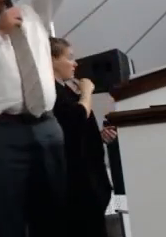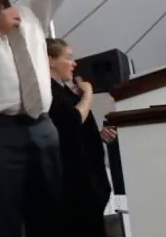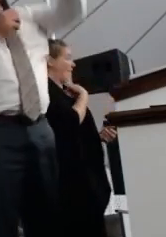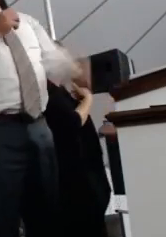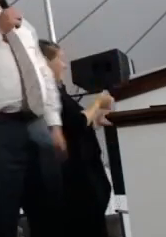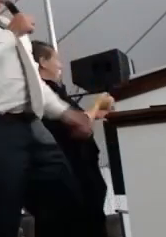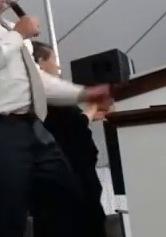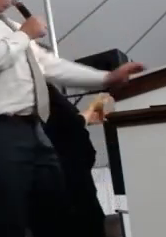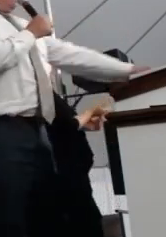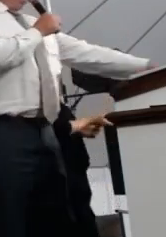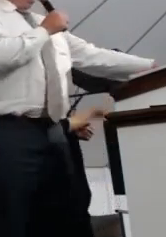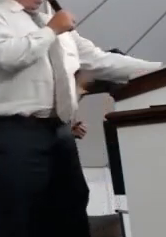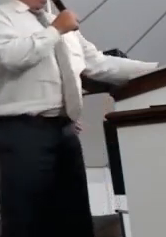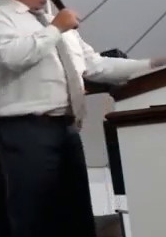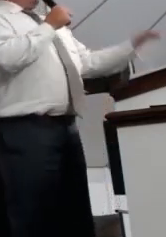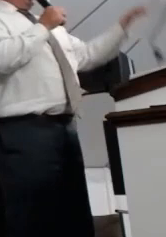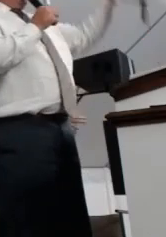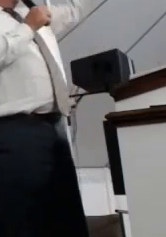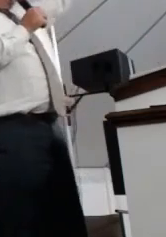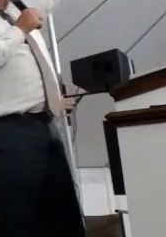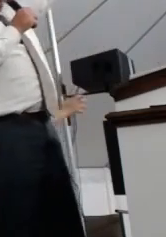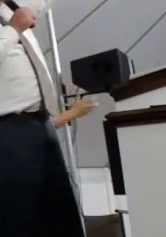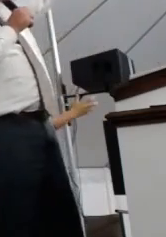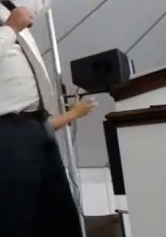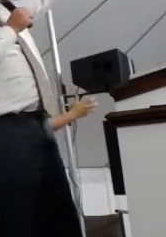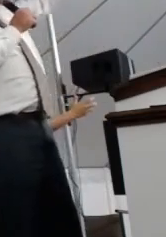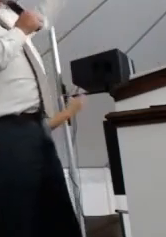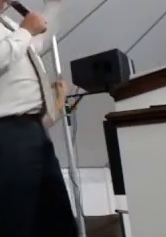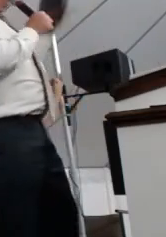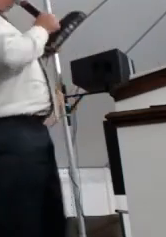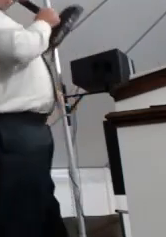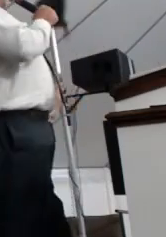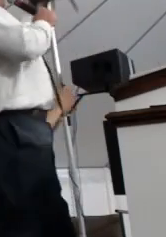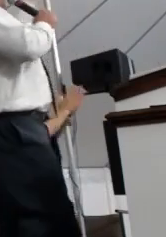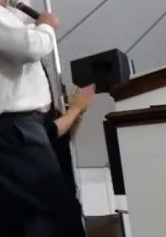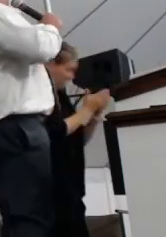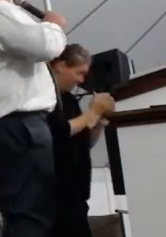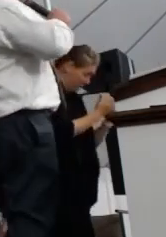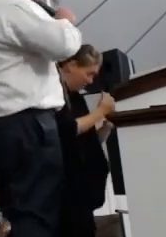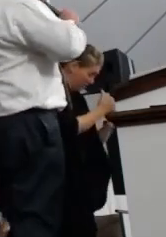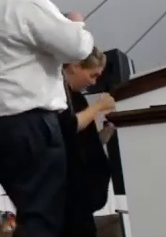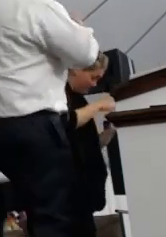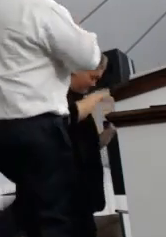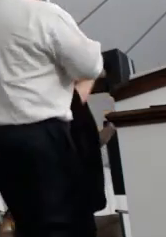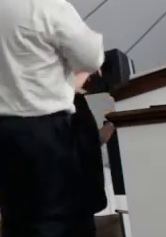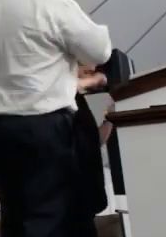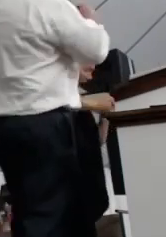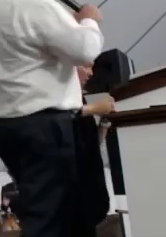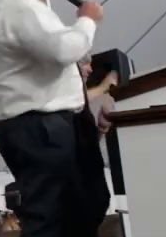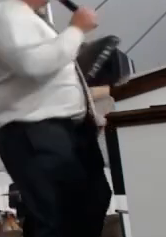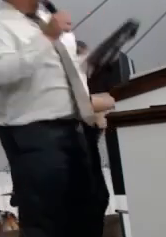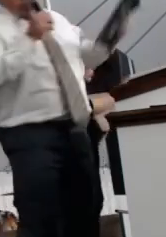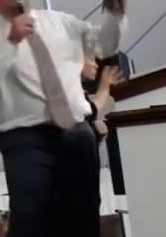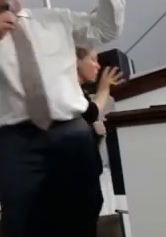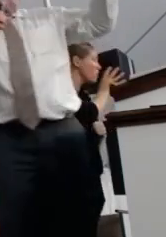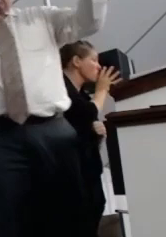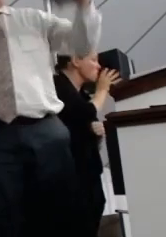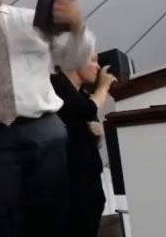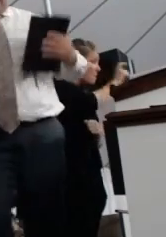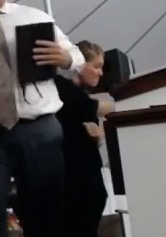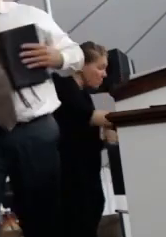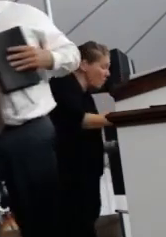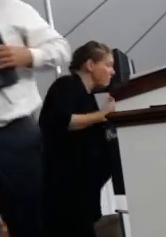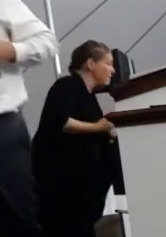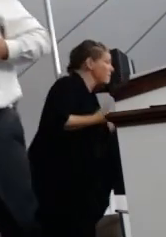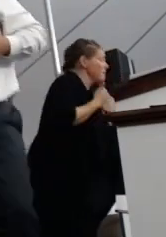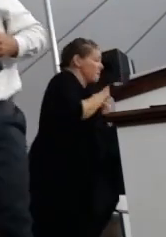out there, but when I came in here, I got taught how I'm supposed to talk. I got taught how I'm supposed to live. I got taught how I'm supposed to